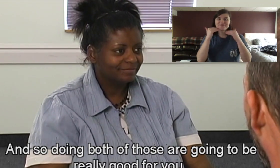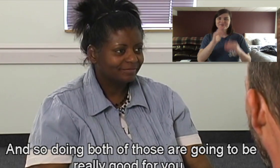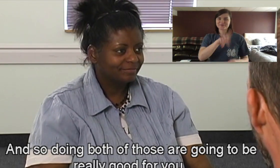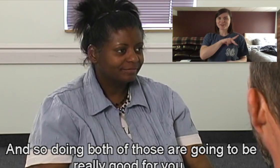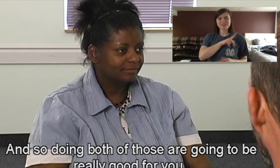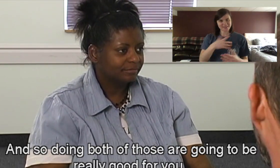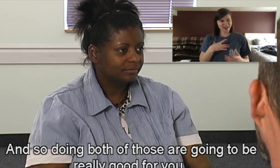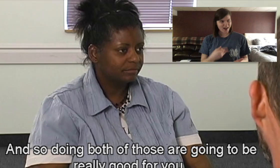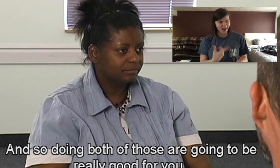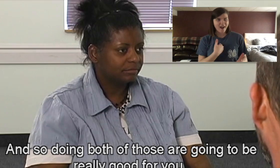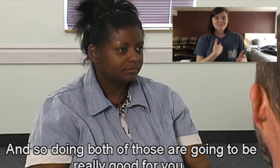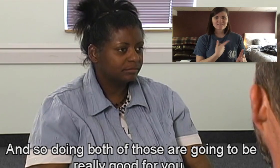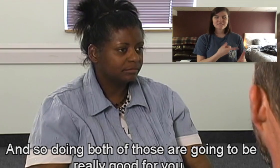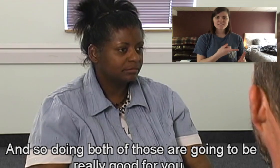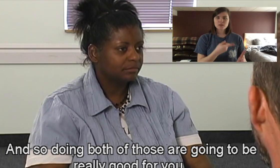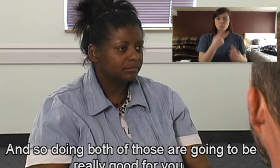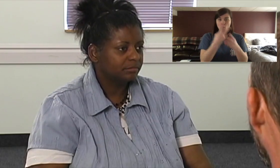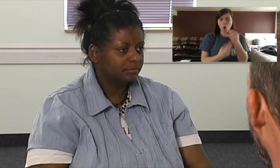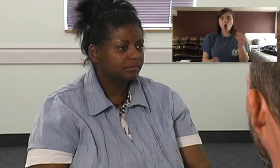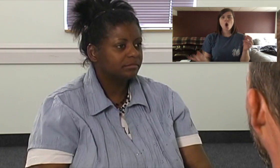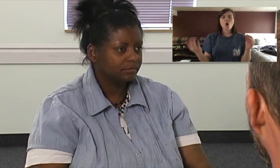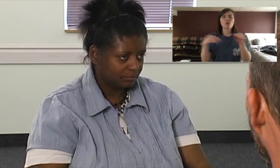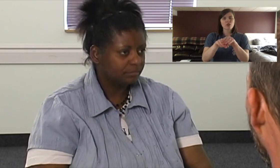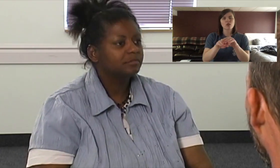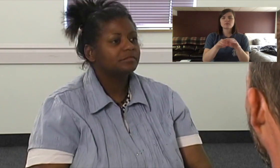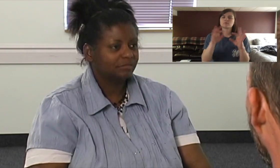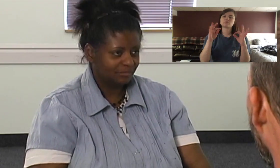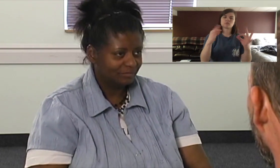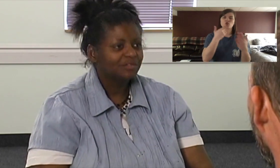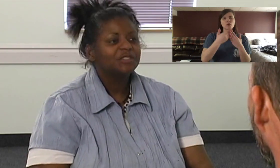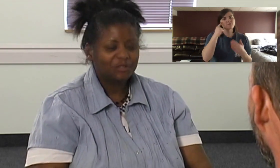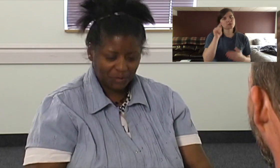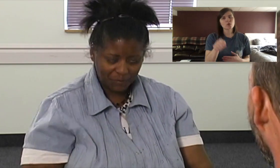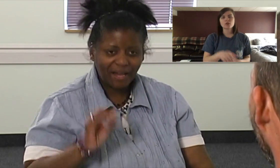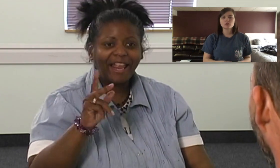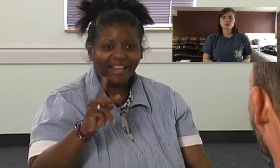And so doing both of those are going to be really good for you.